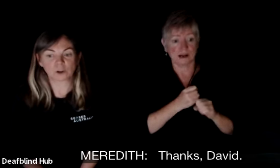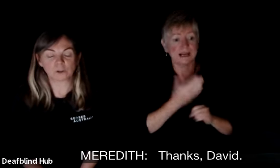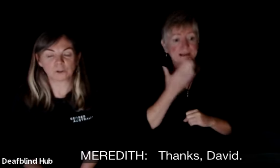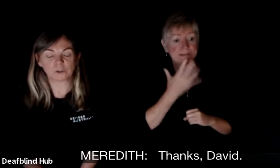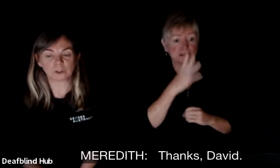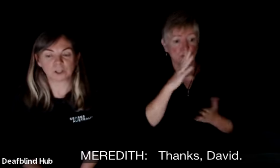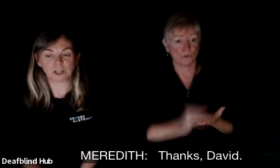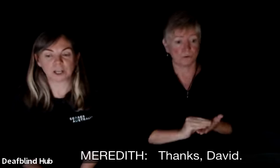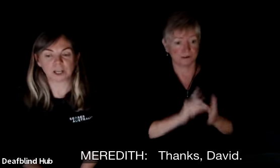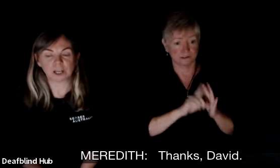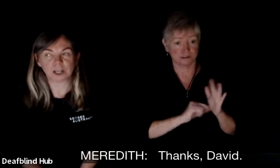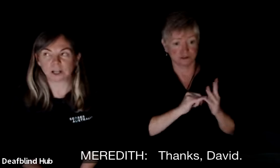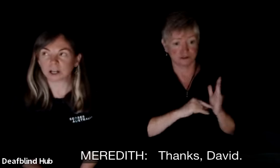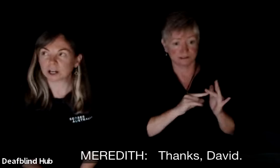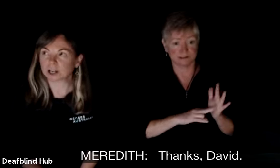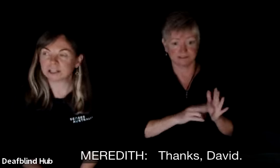So,